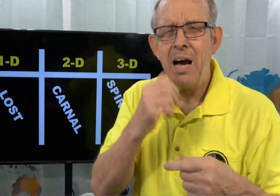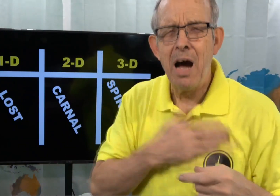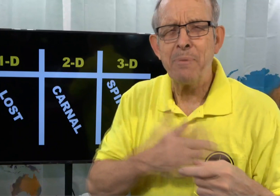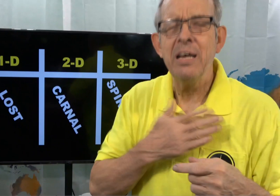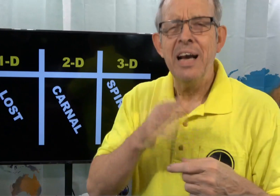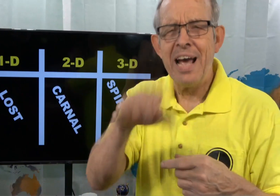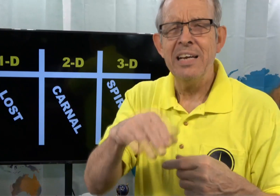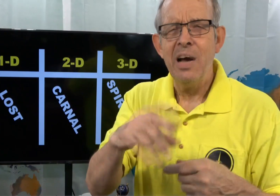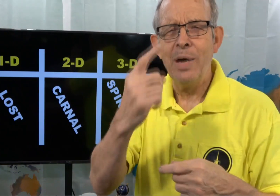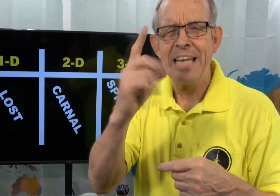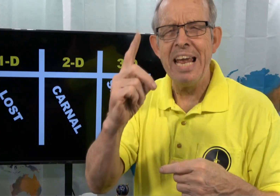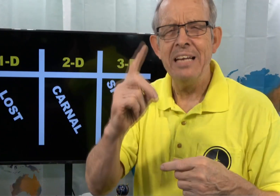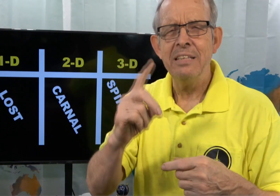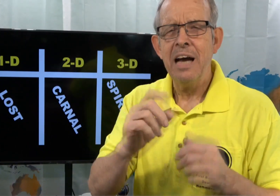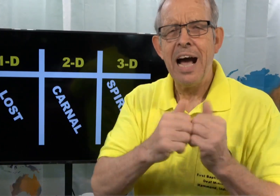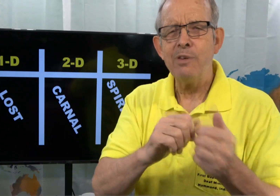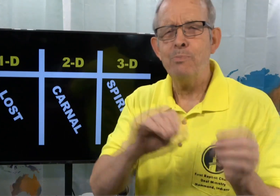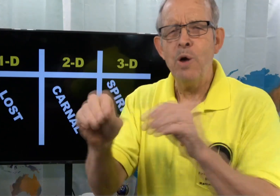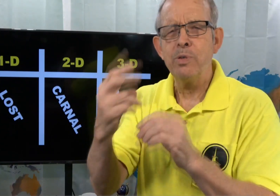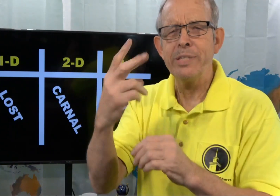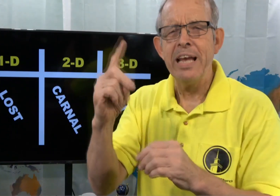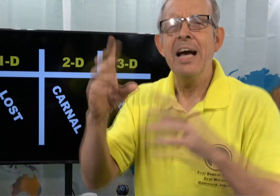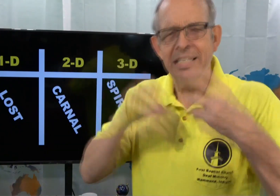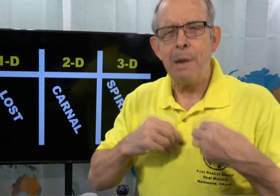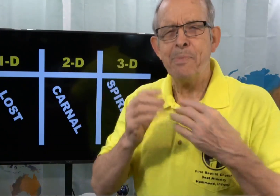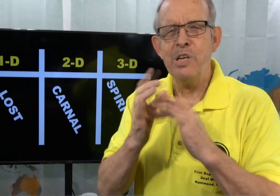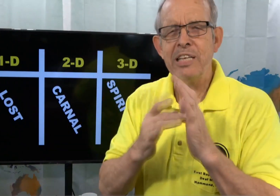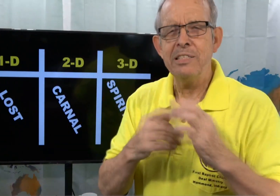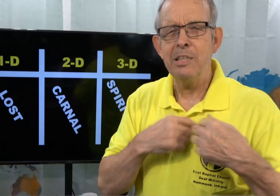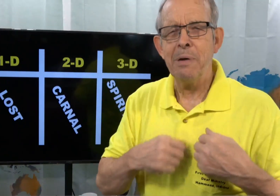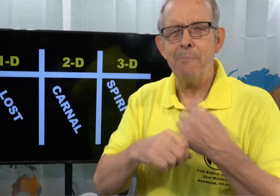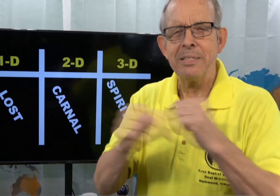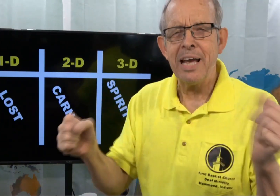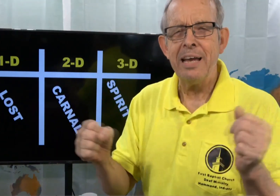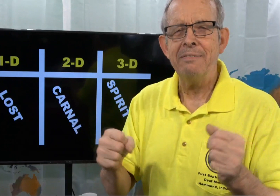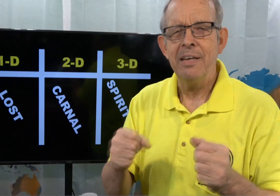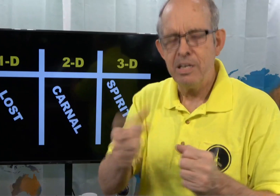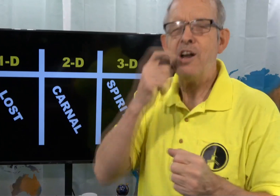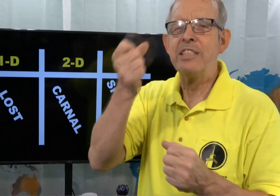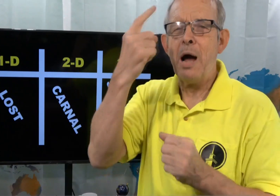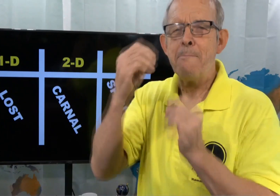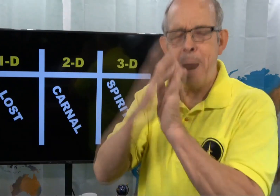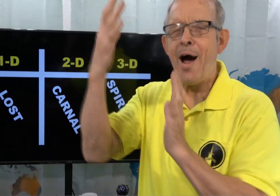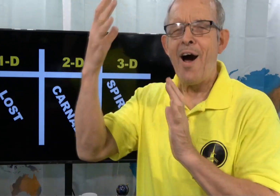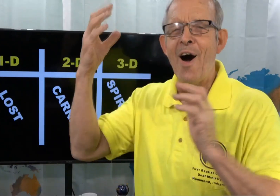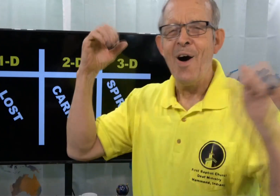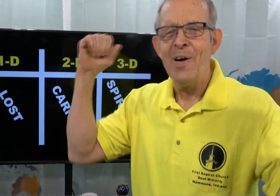happy. Hey, but D, I can move to D. I jump to D in the map. Say, you gotta jump.